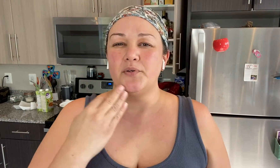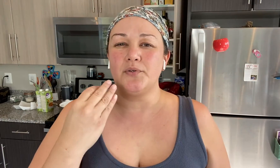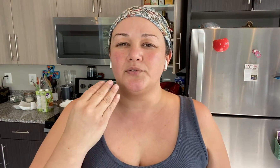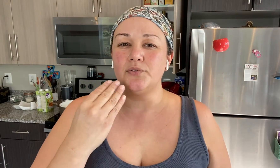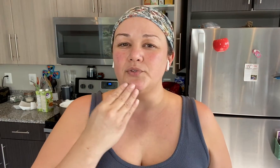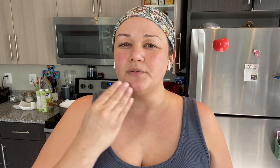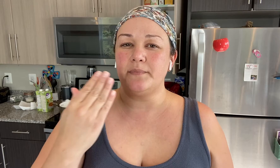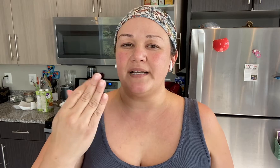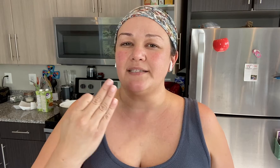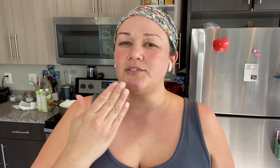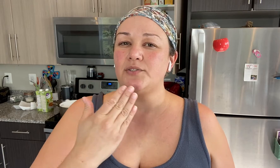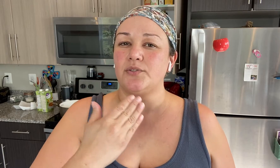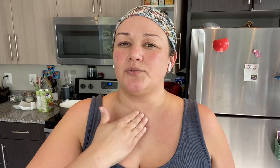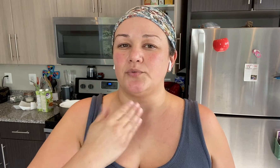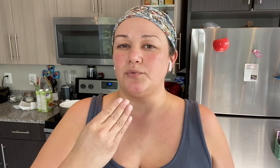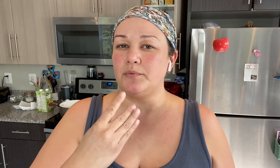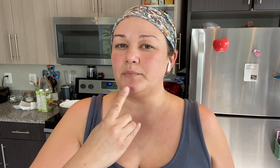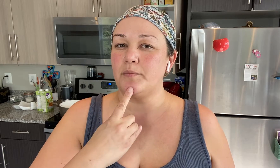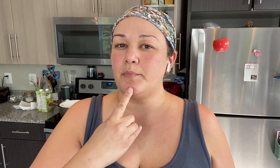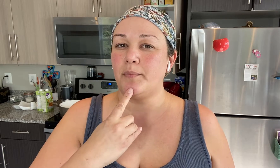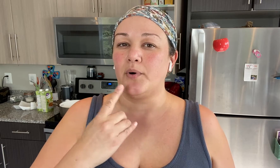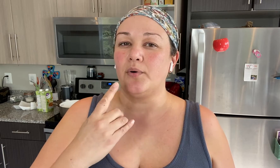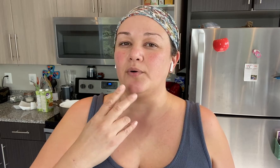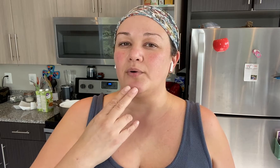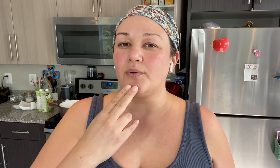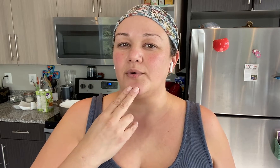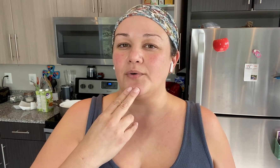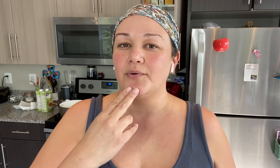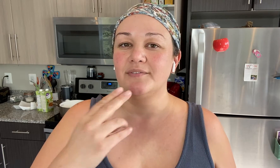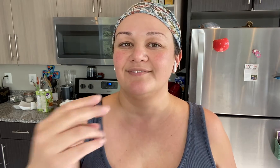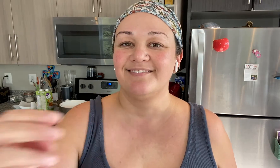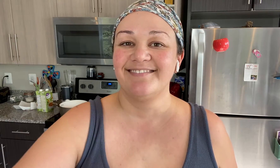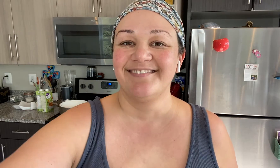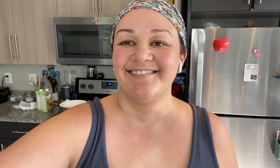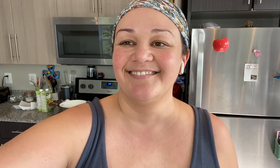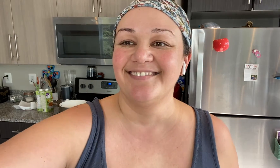pero no más un poco.